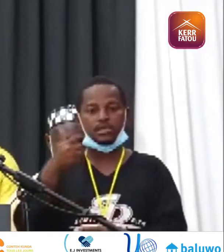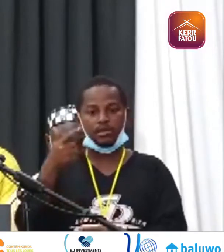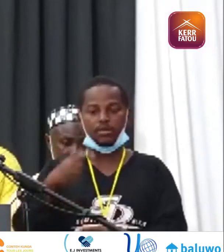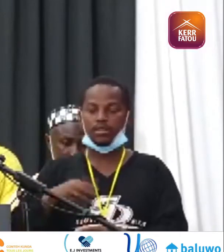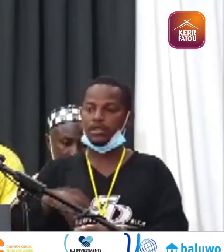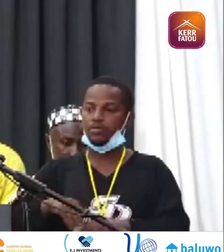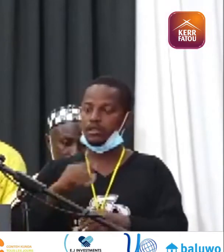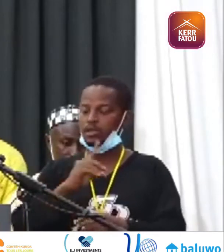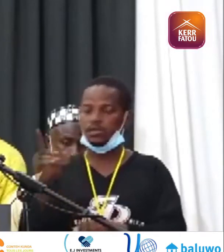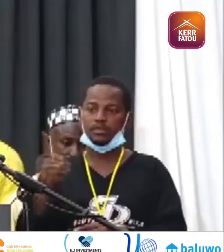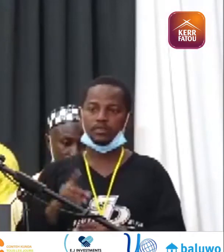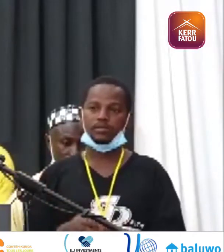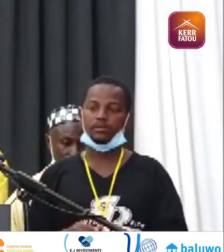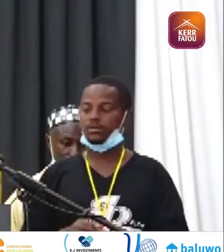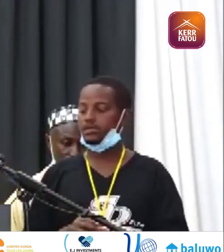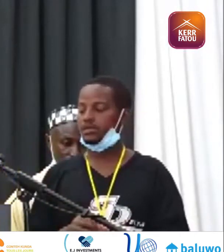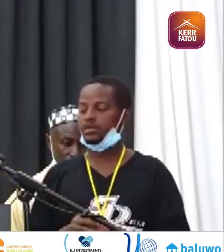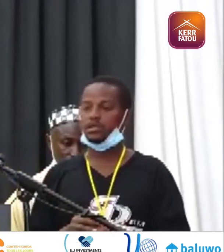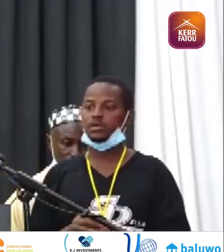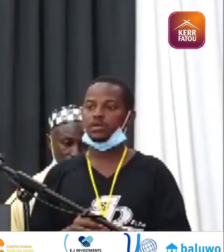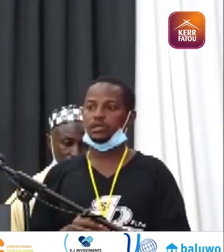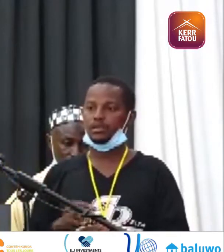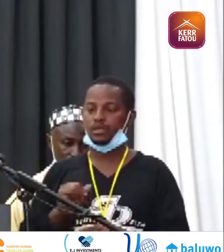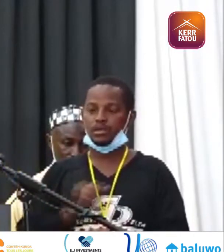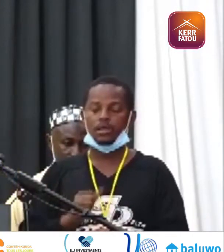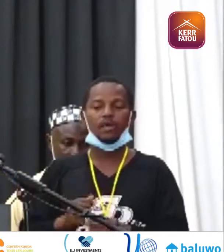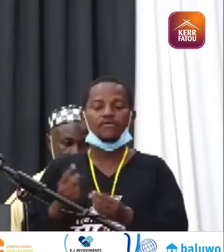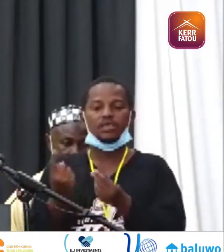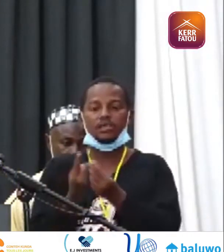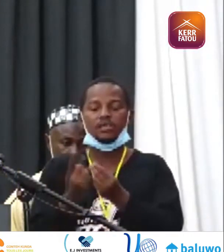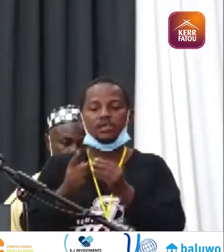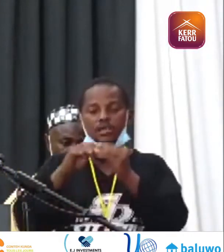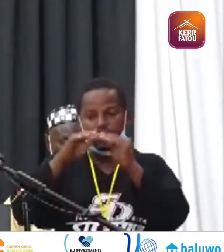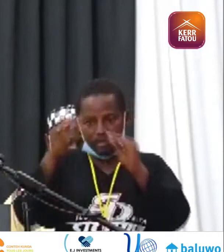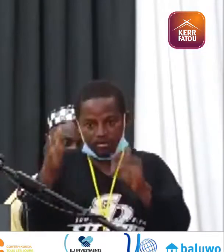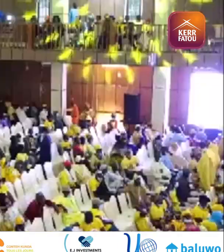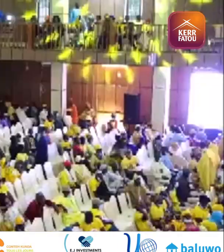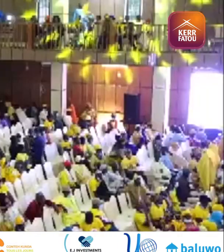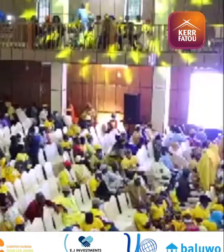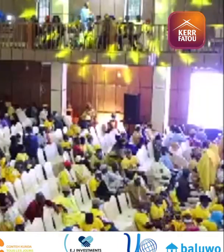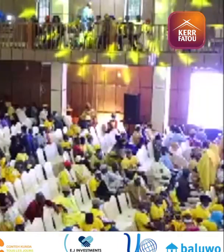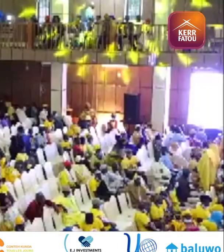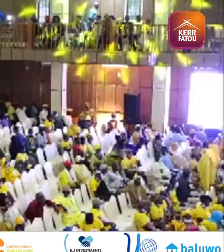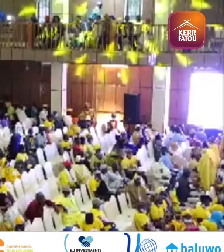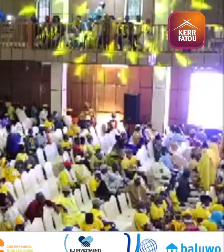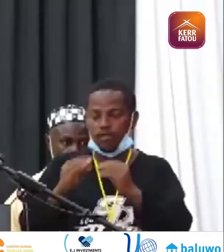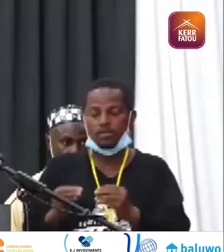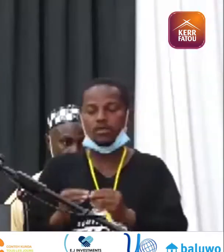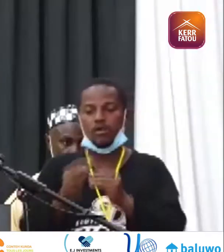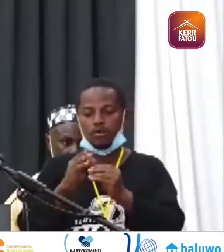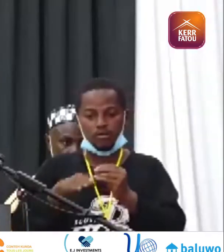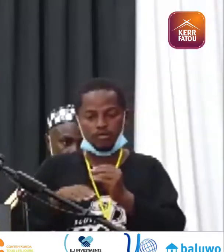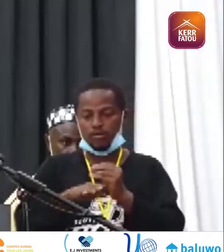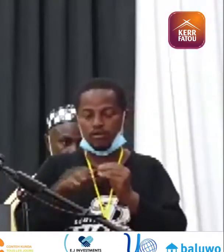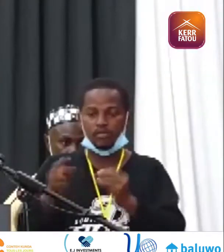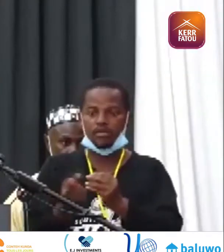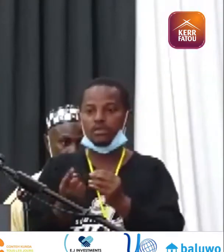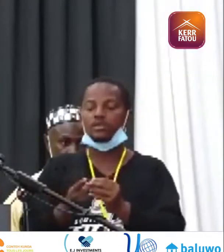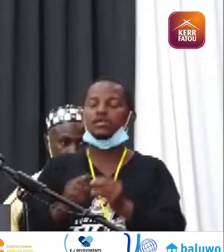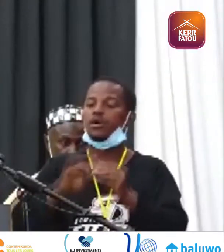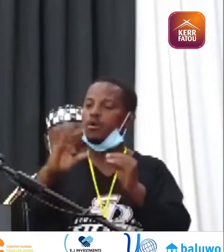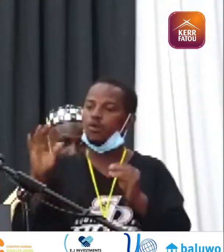$5,467,000. The party's furniture and equipment at the head office and the bureaus amount